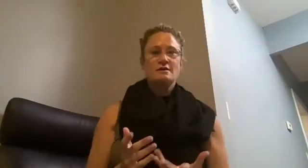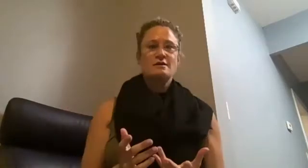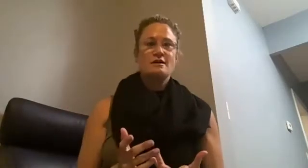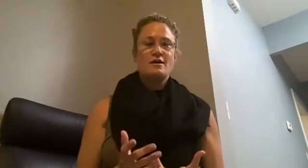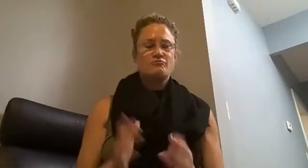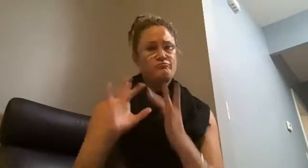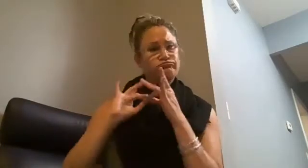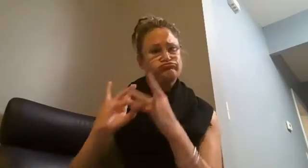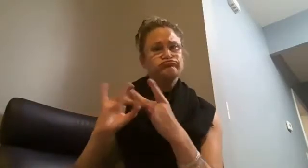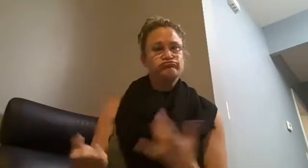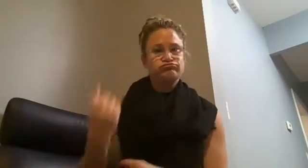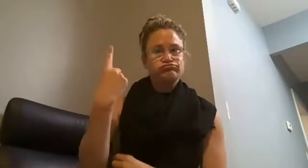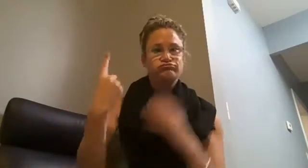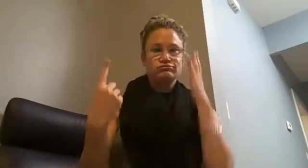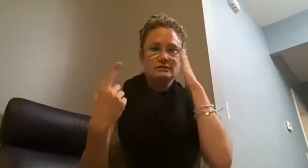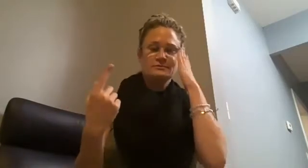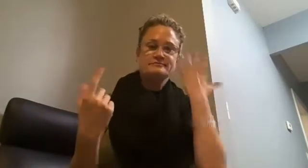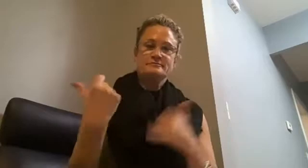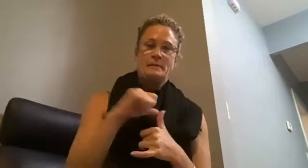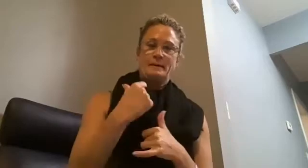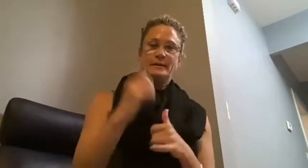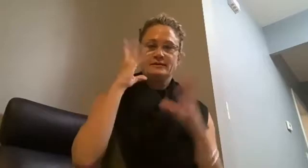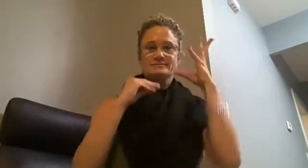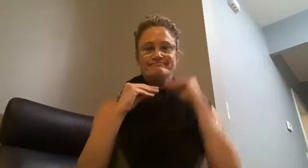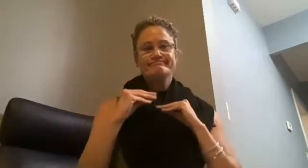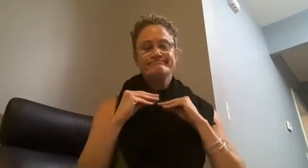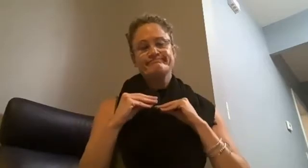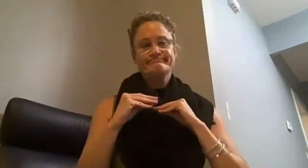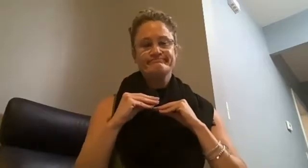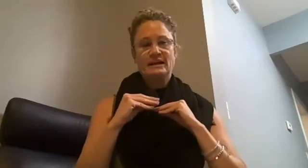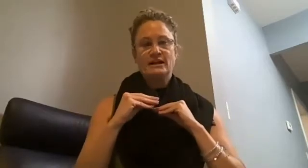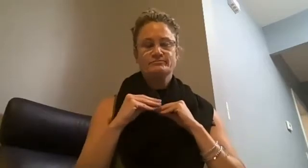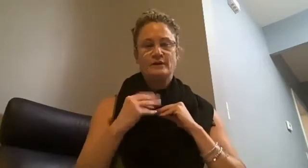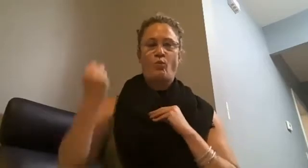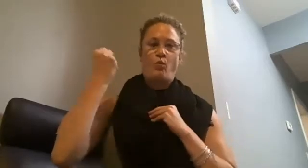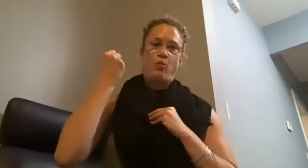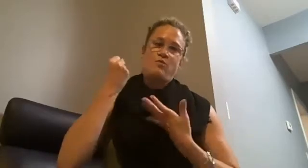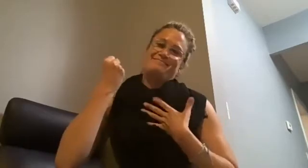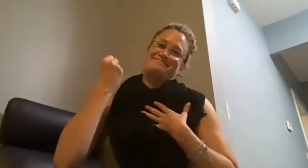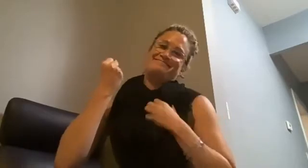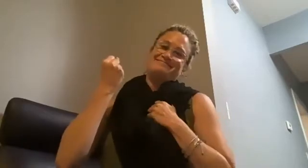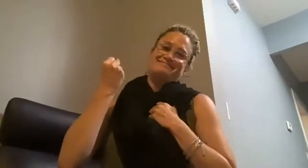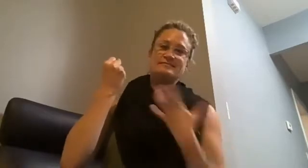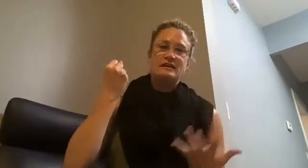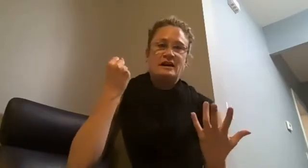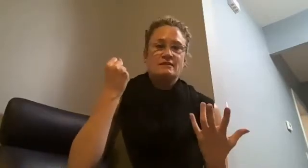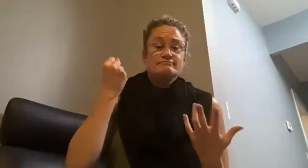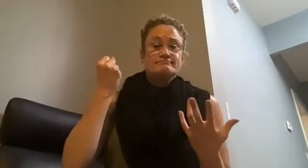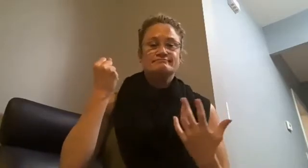to. But I remember that experience, like I hold that experience close to my heart, because ultimately it was that thing